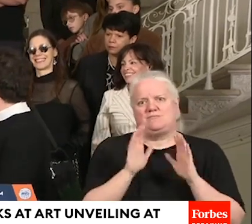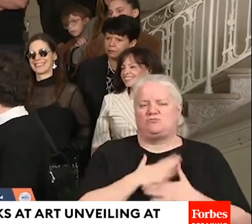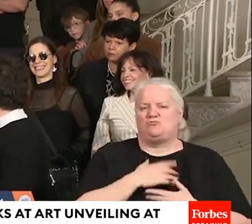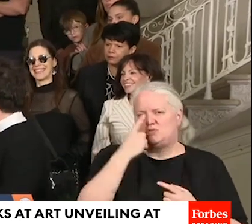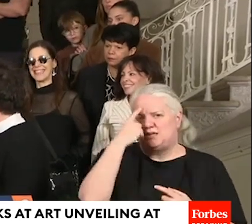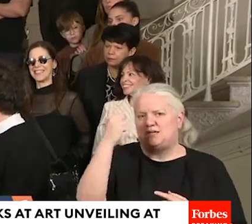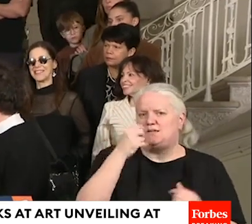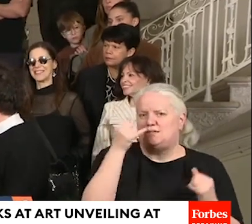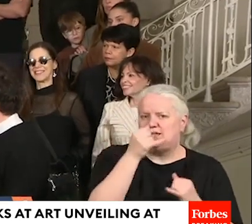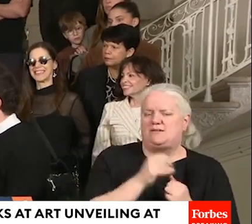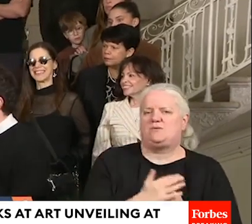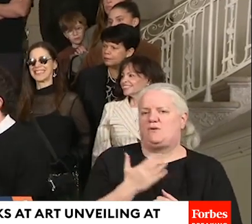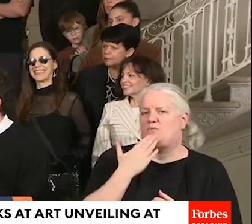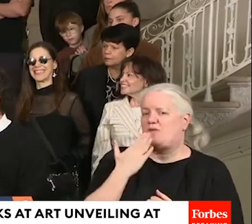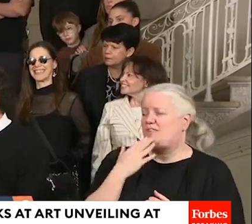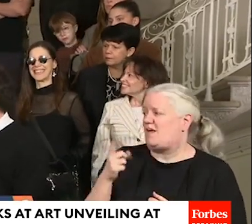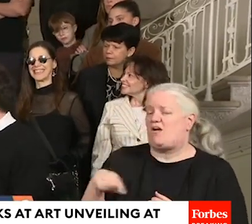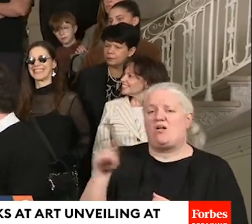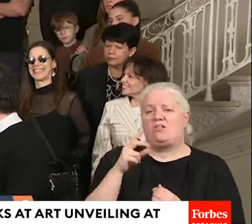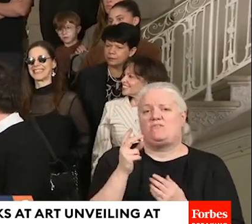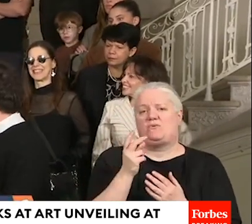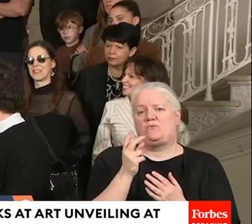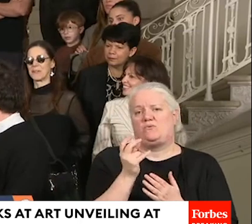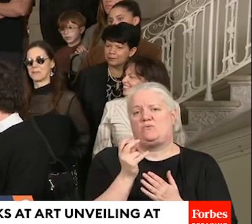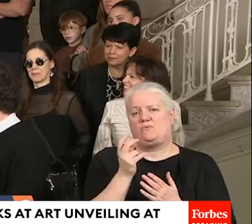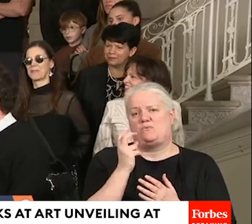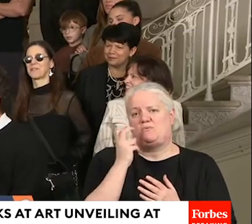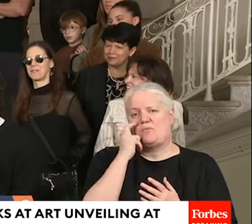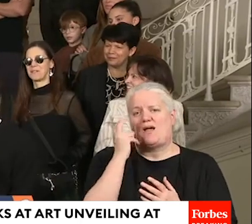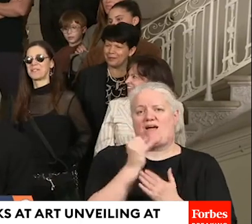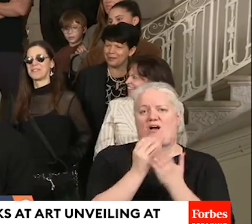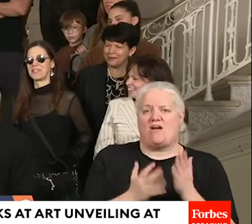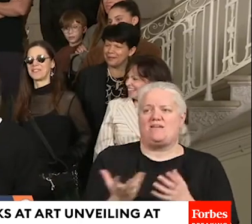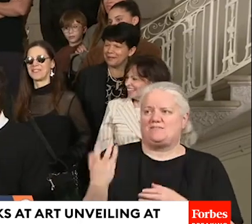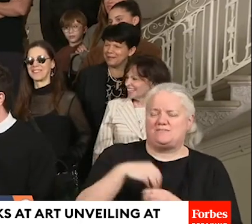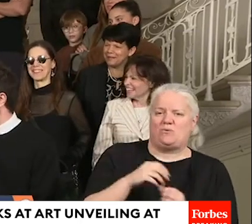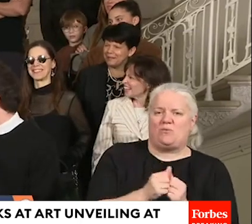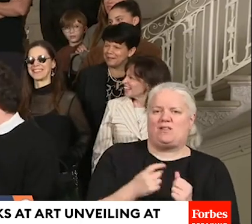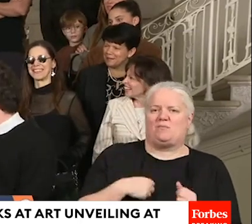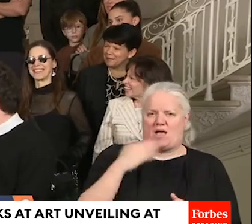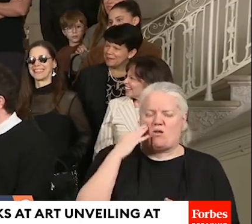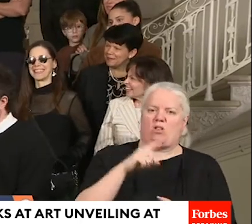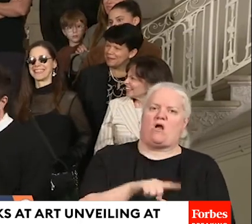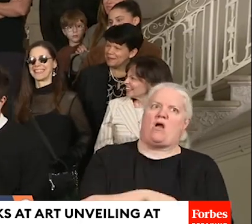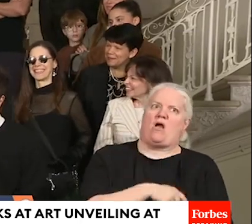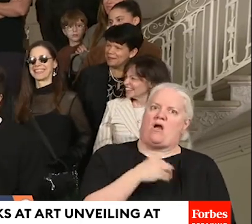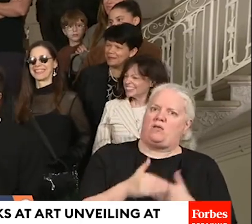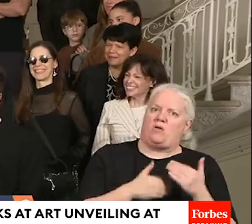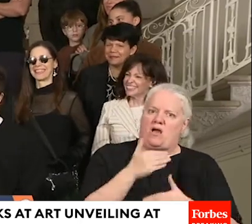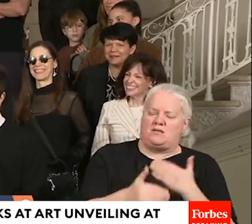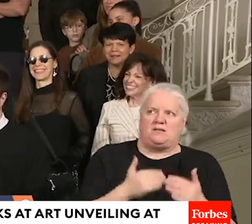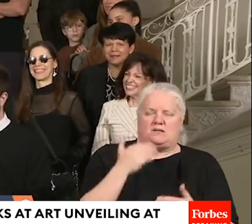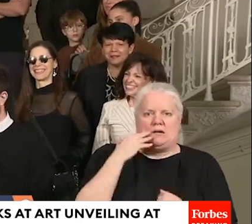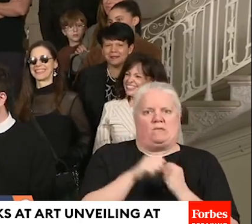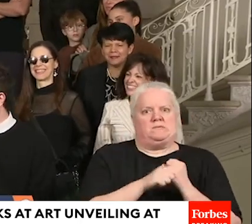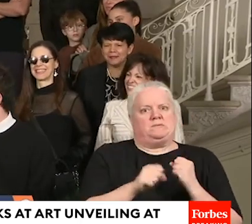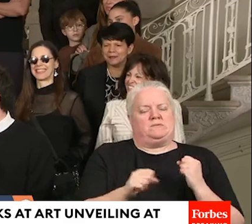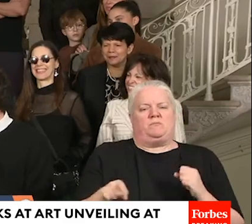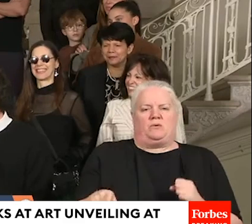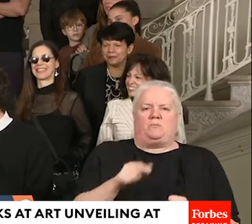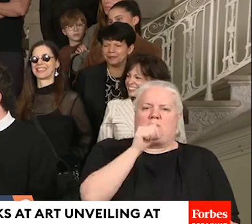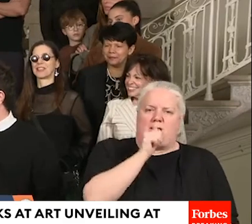of you guys to do it with me. I know it was a long process, and you guys were patient, but I'm humble